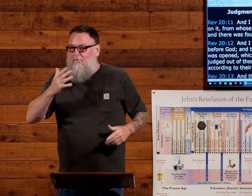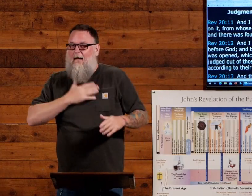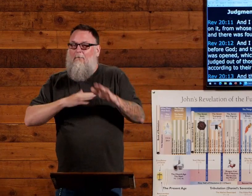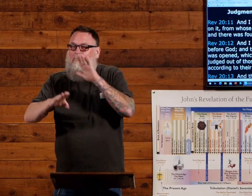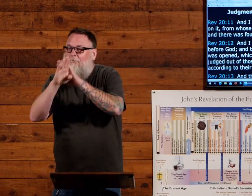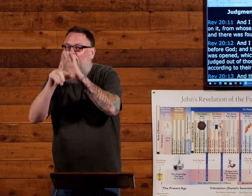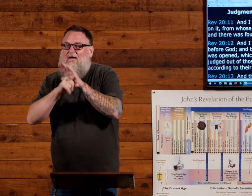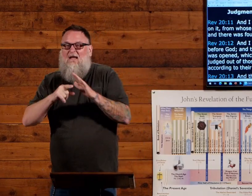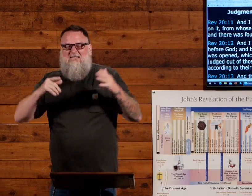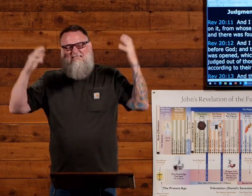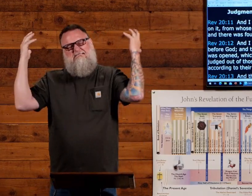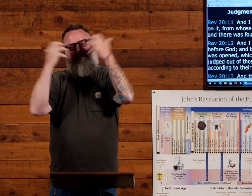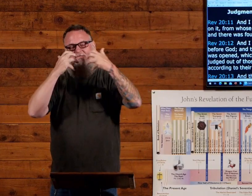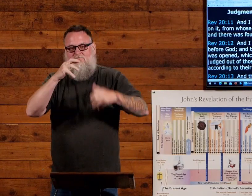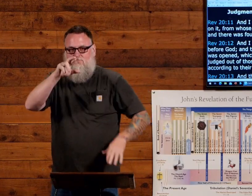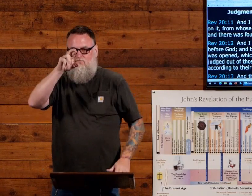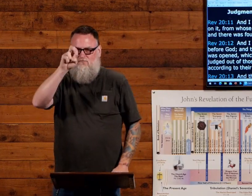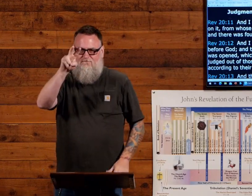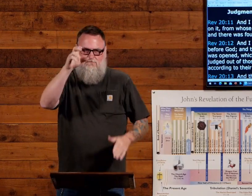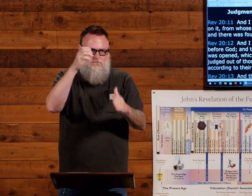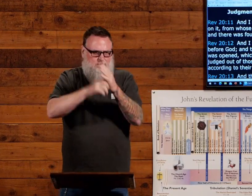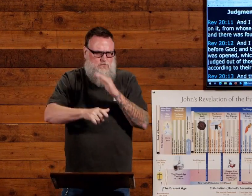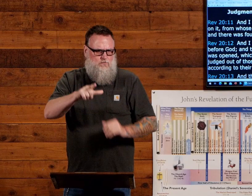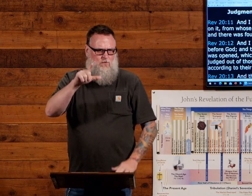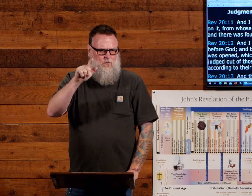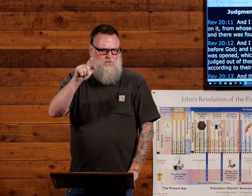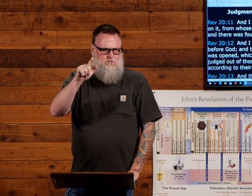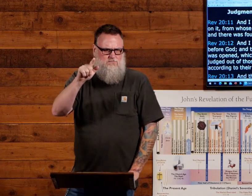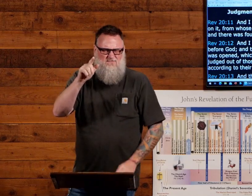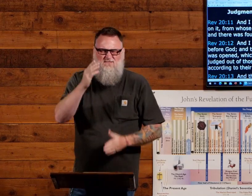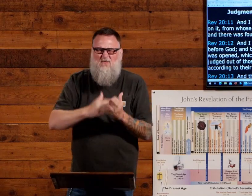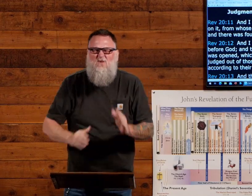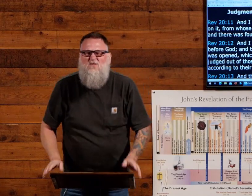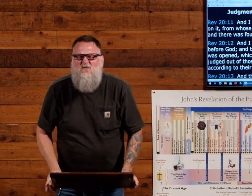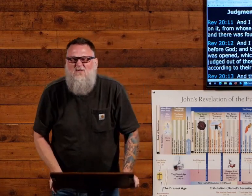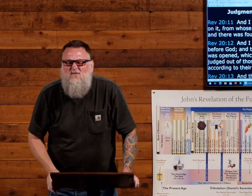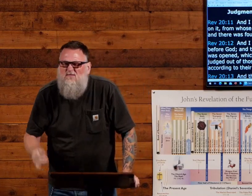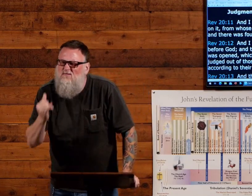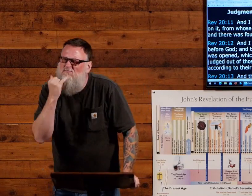11. This is some of my favorite part. Makes the hair stand on my arms.